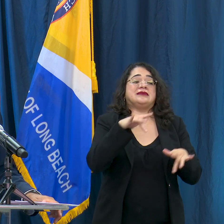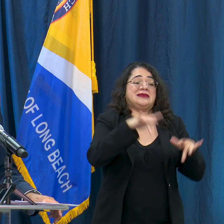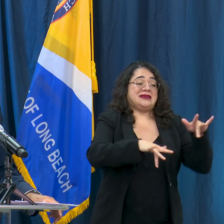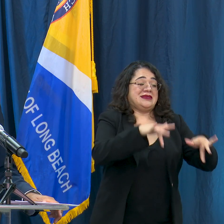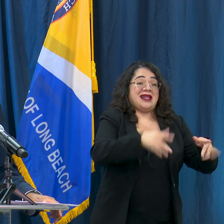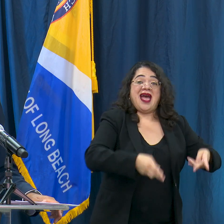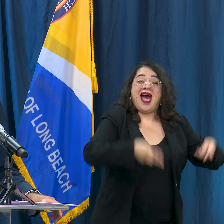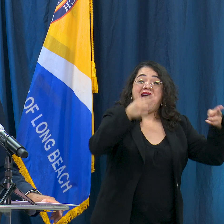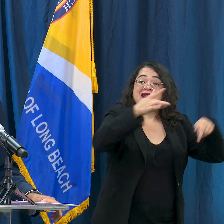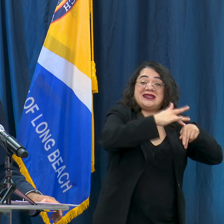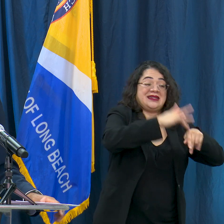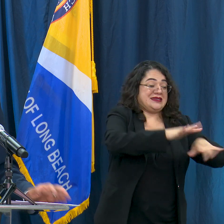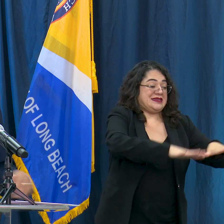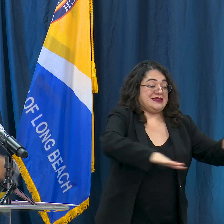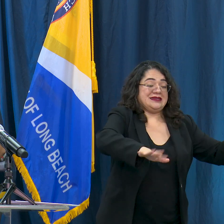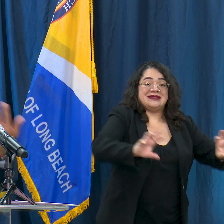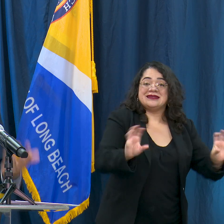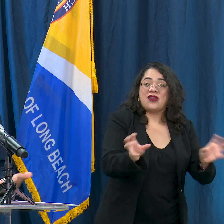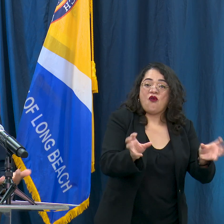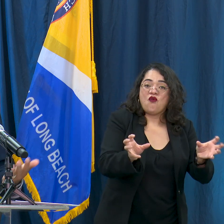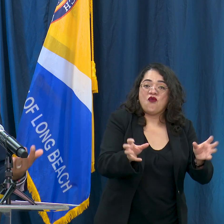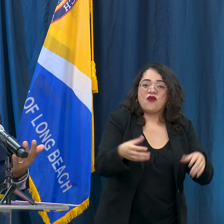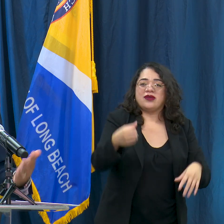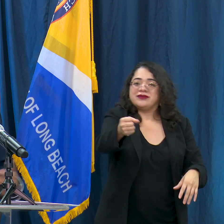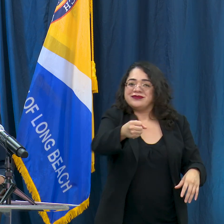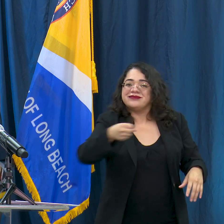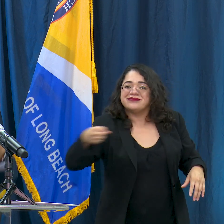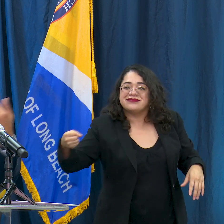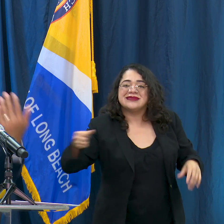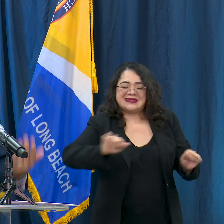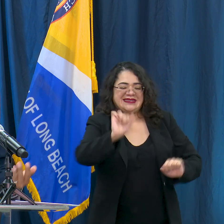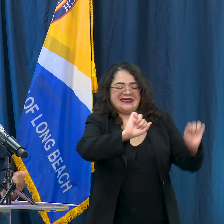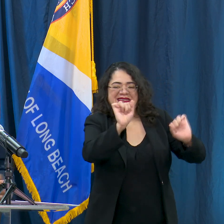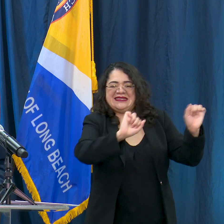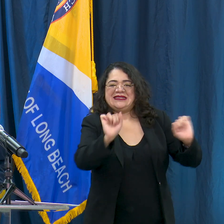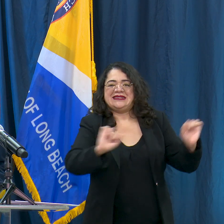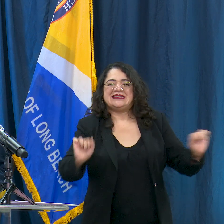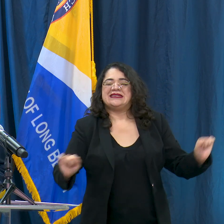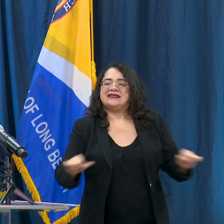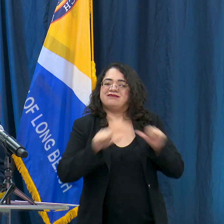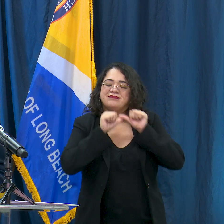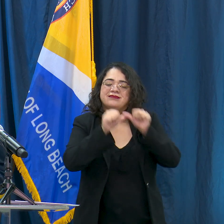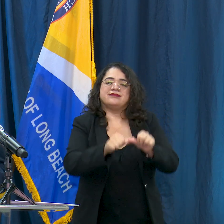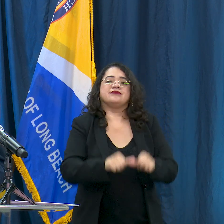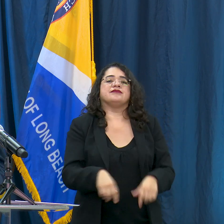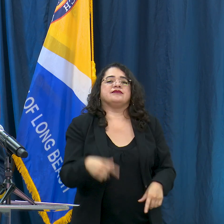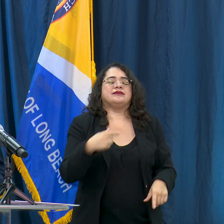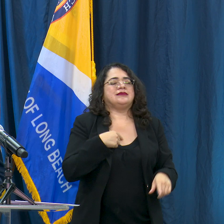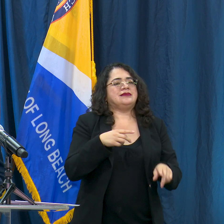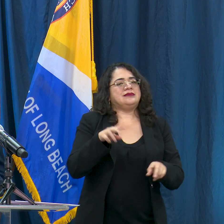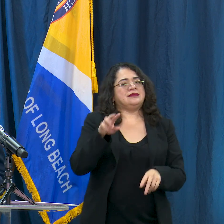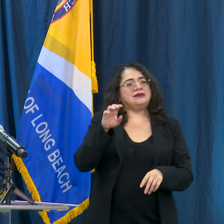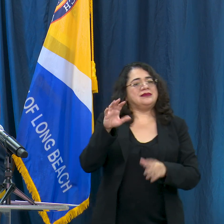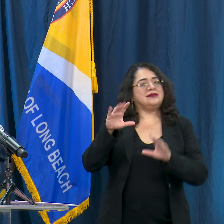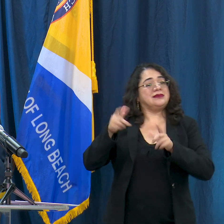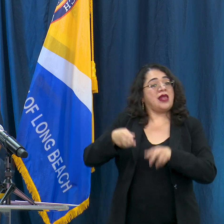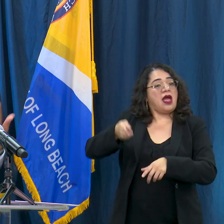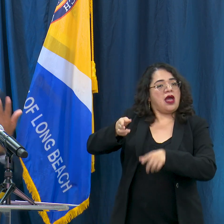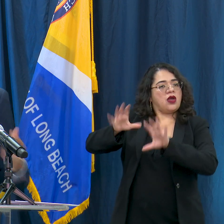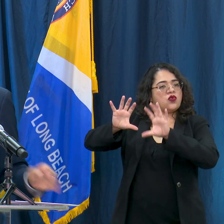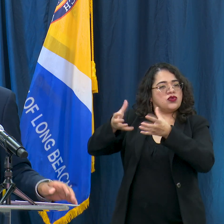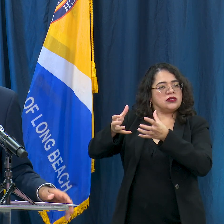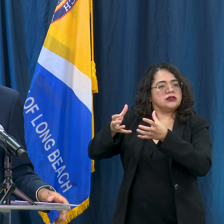surfaces. With each step forward, we're going to continue to evaluate our at-risk populations, the amount of PPE we have, which is